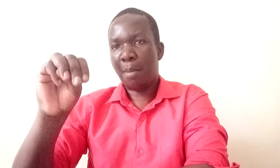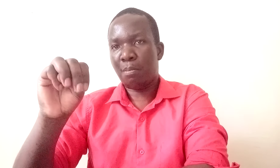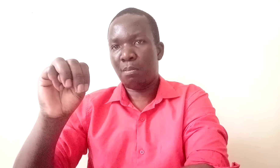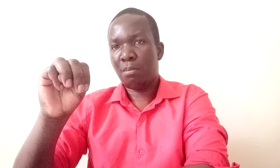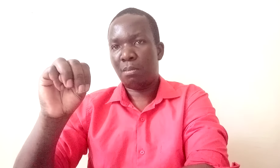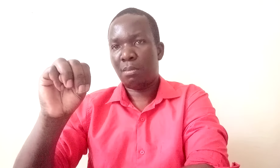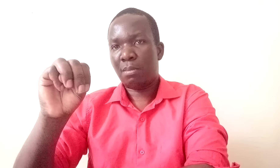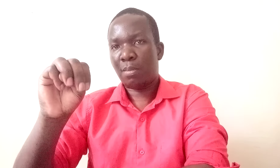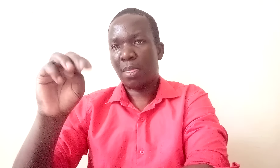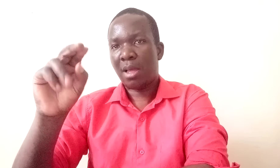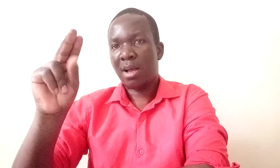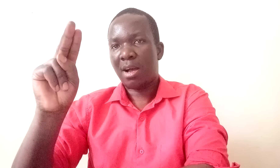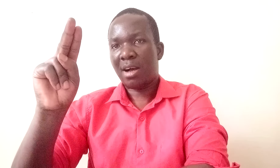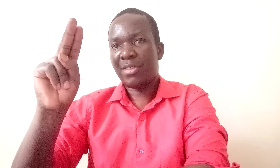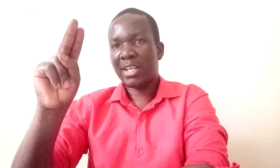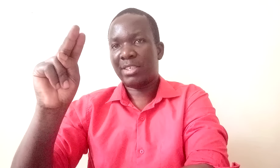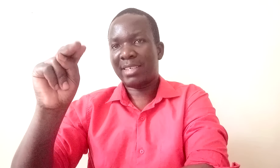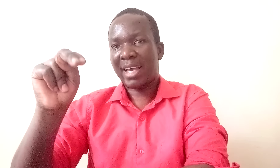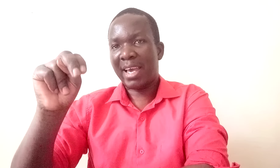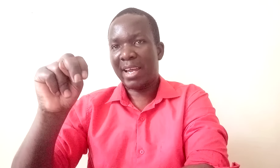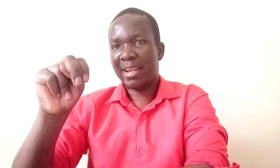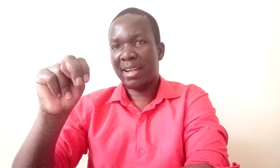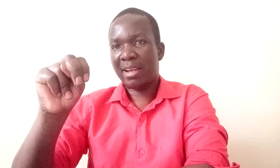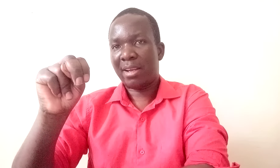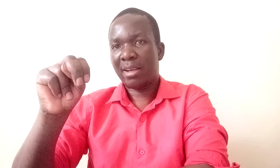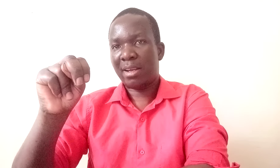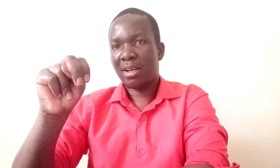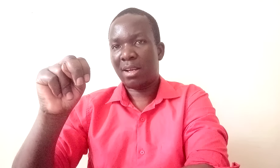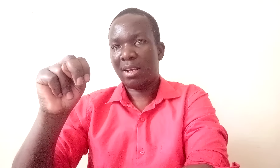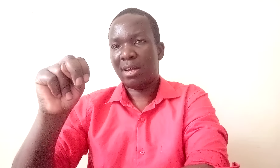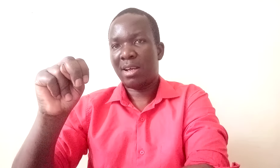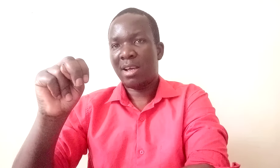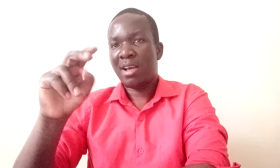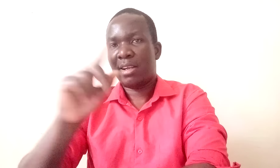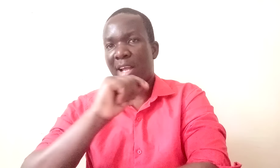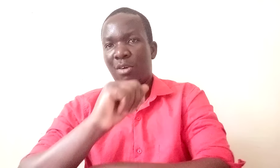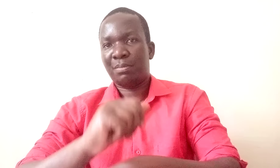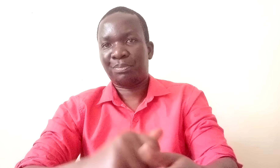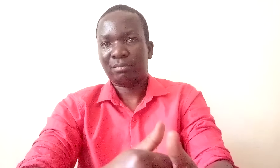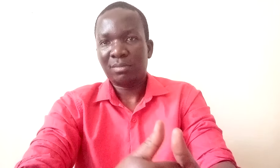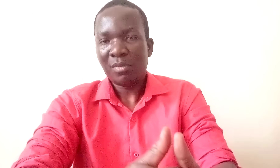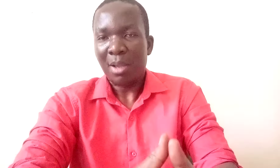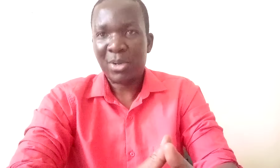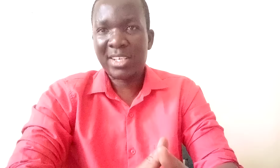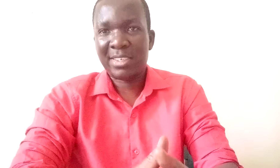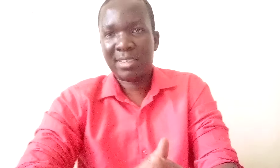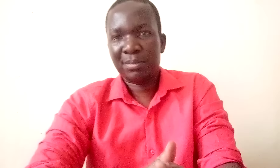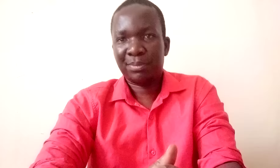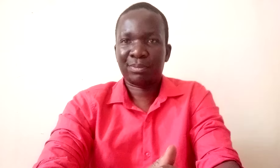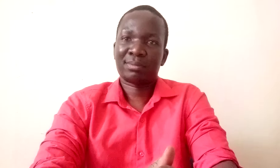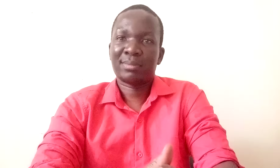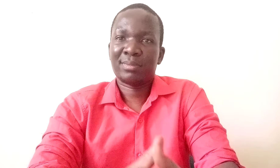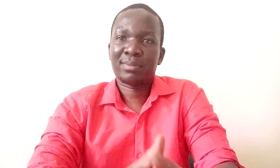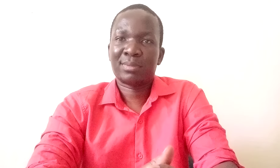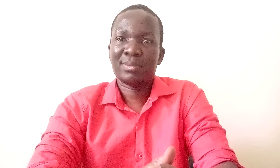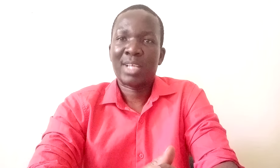M. That is N. Now, practice.